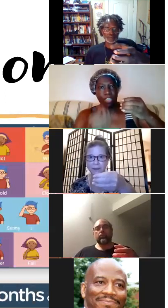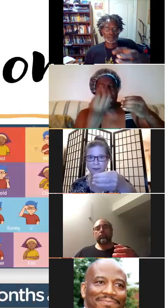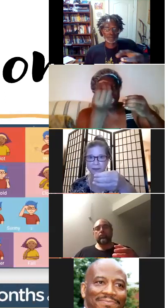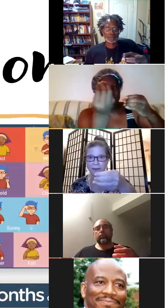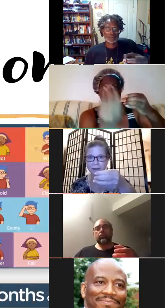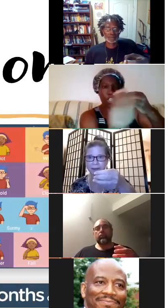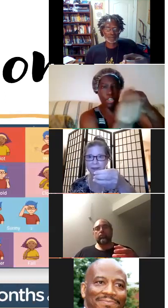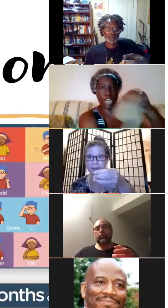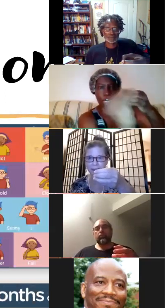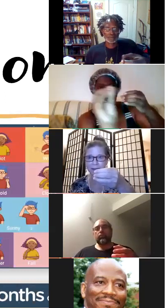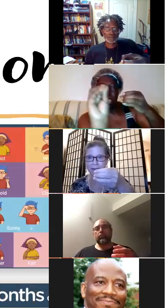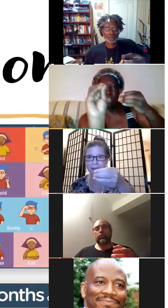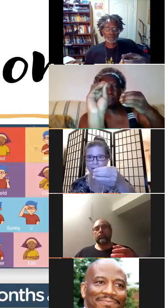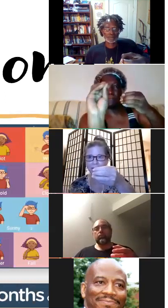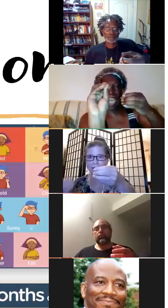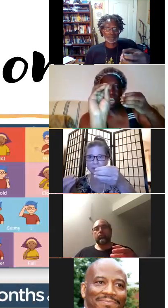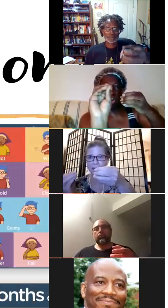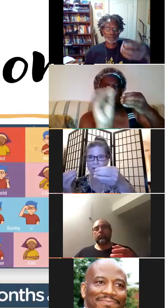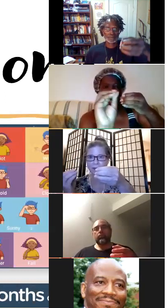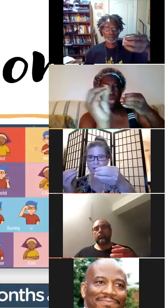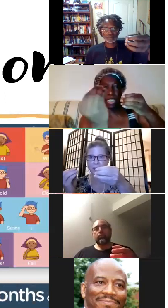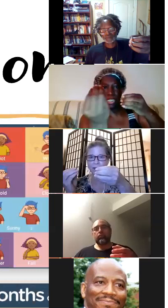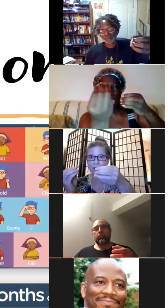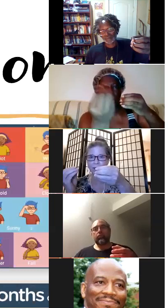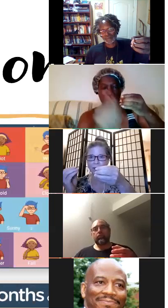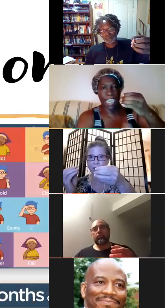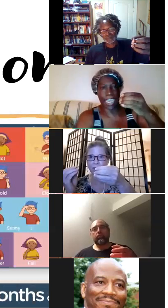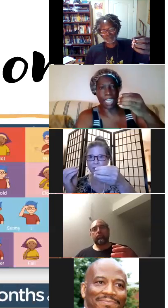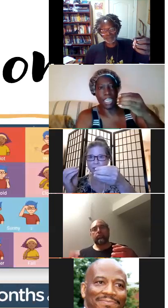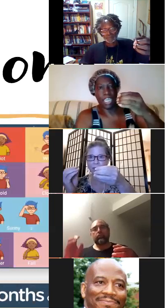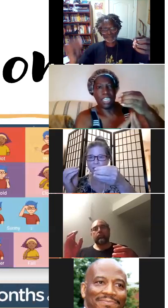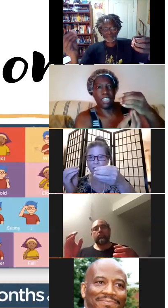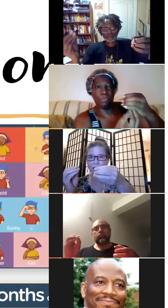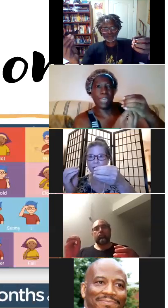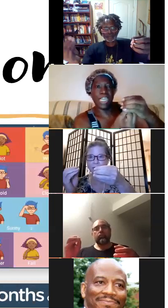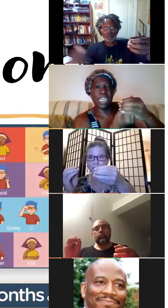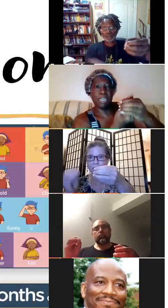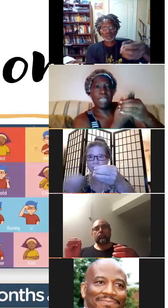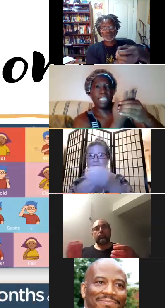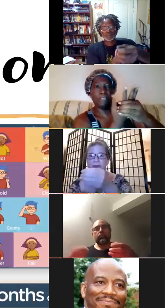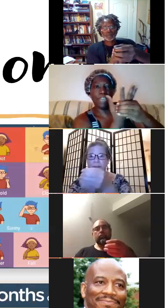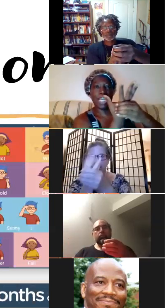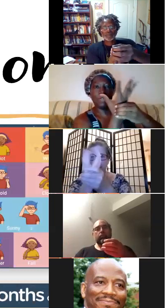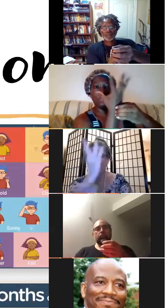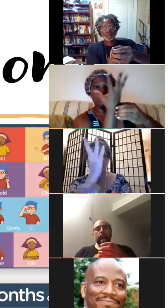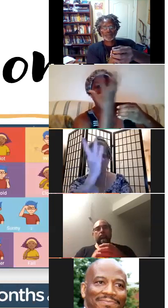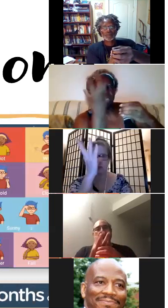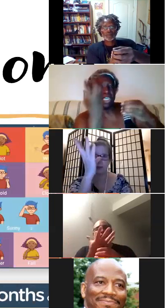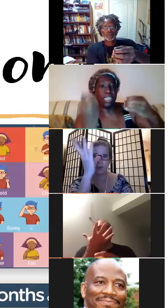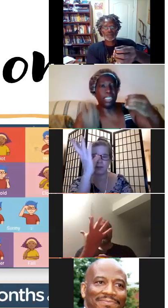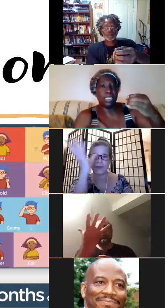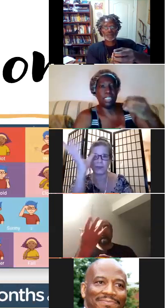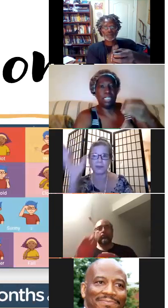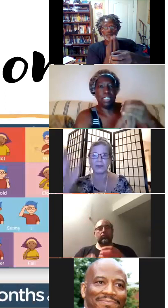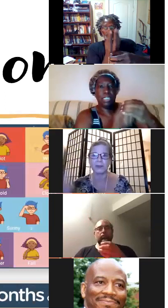And then you take your flat O dominant hand and you're bringing it up like the flowers are